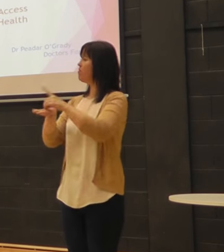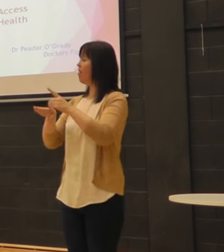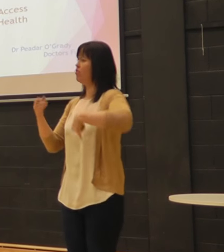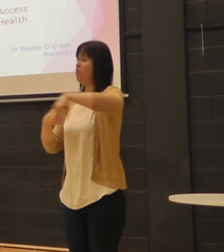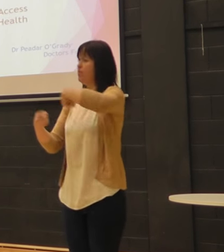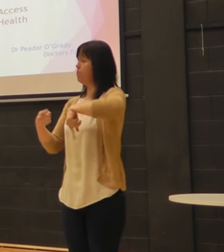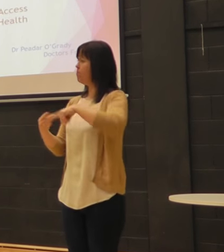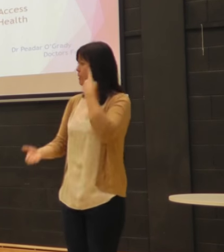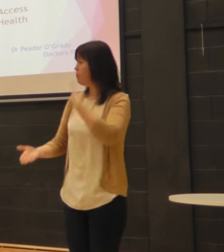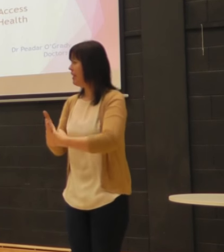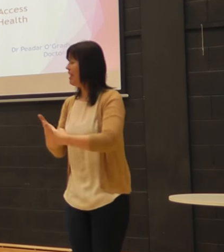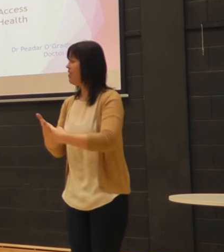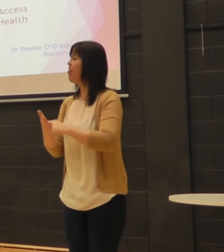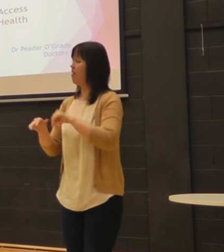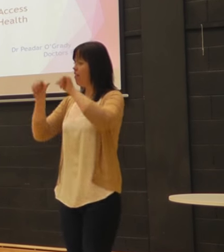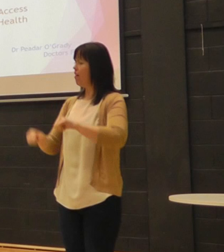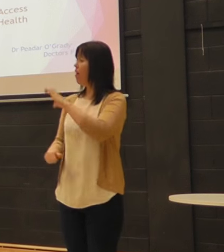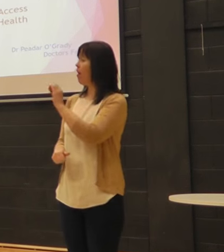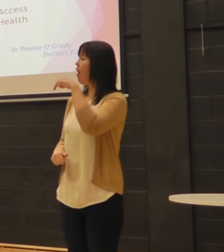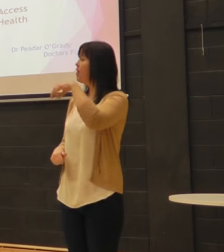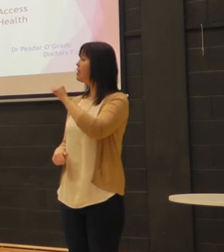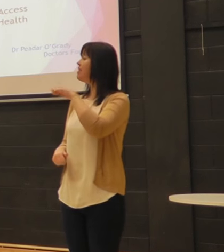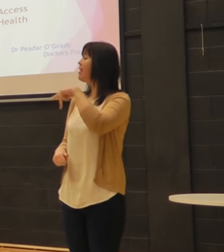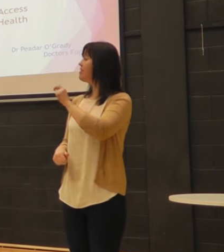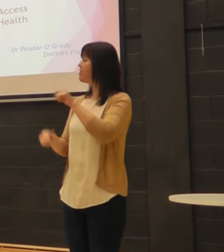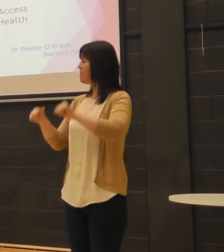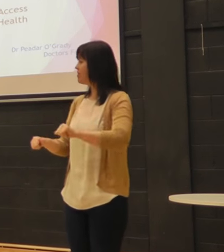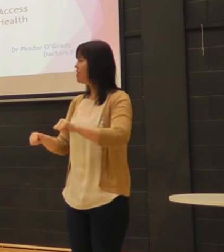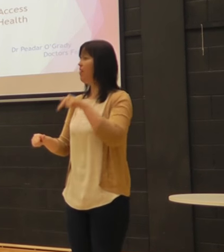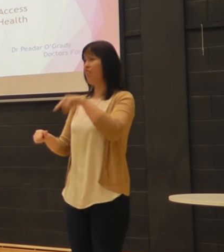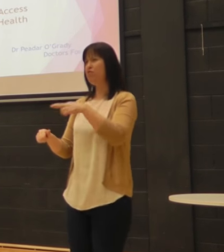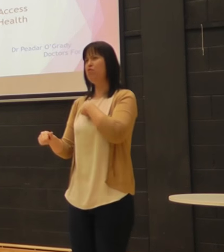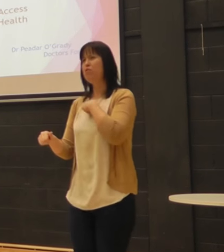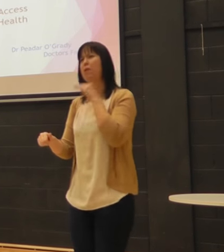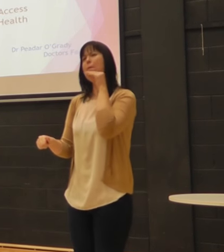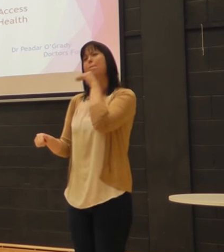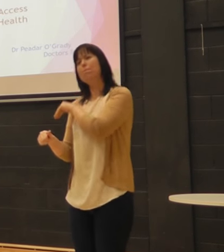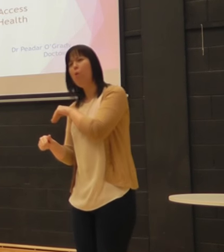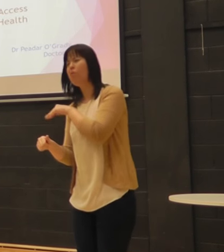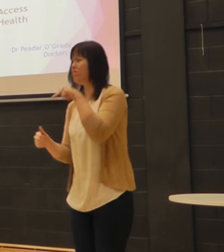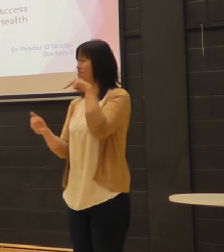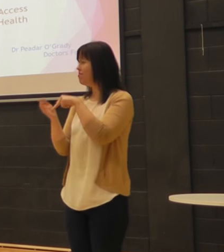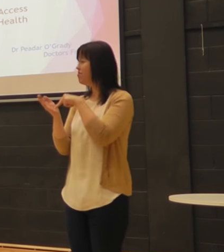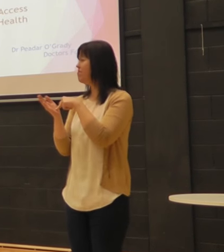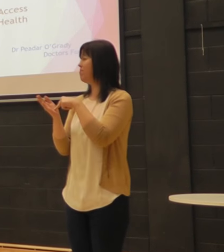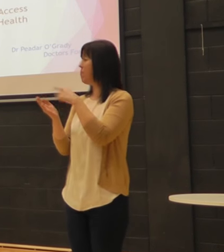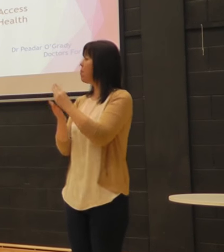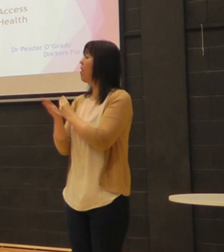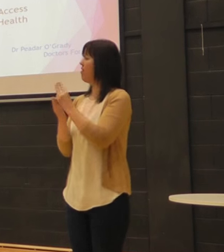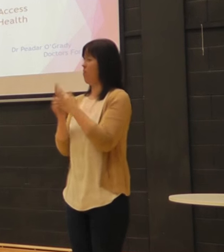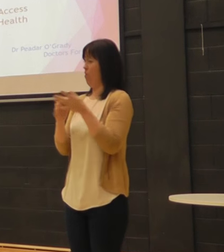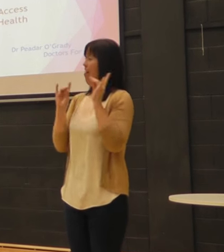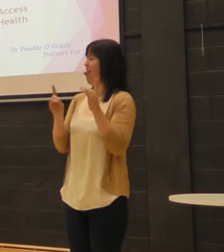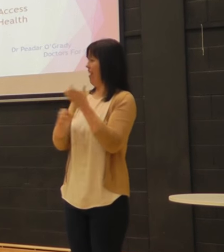that consent is a crucial central factor in healthcare.